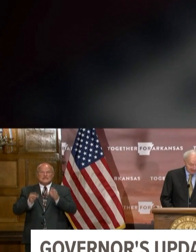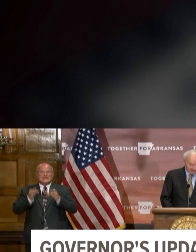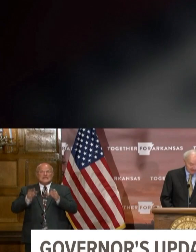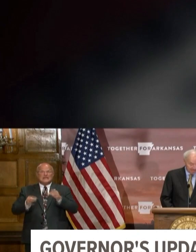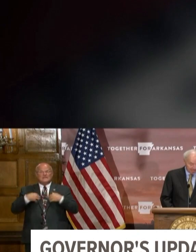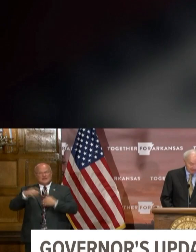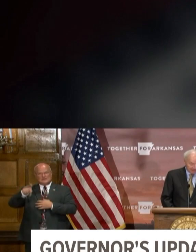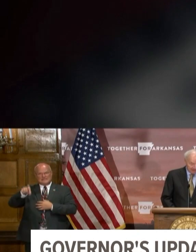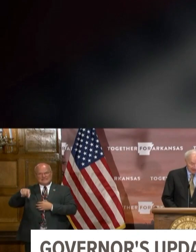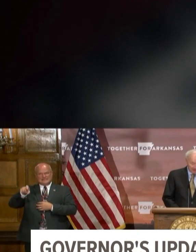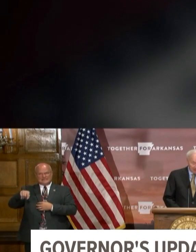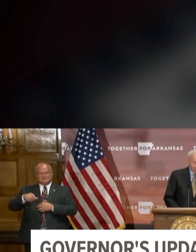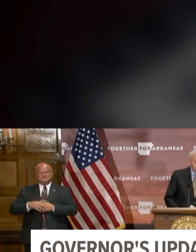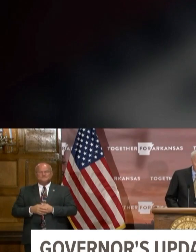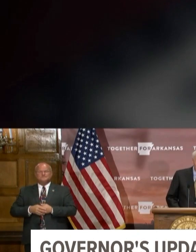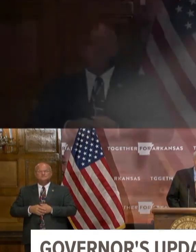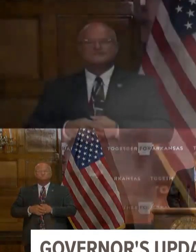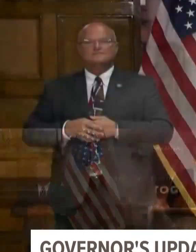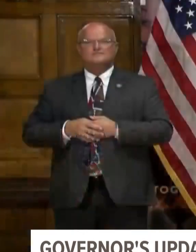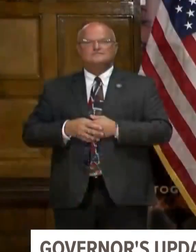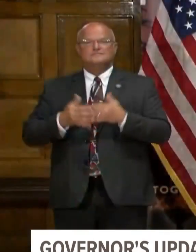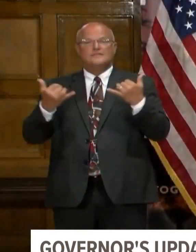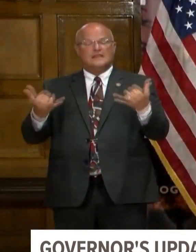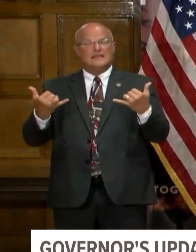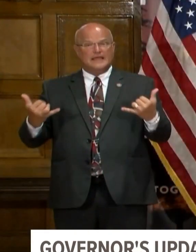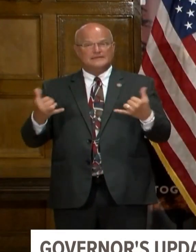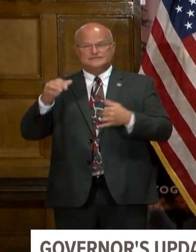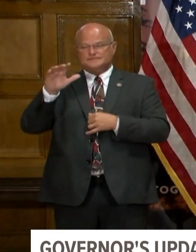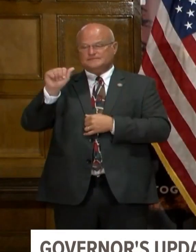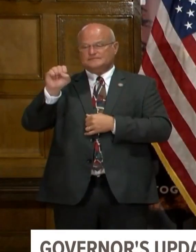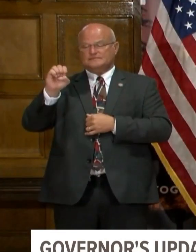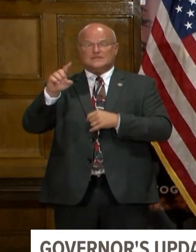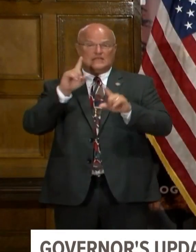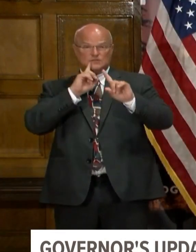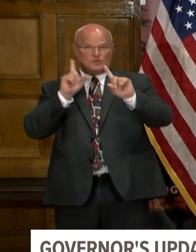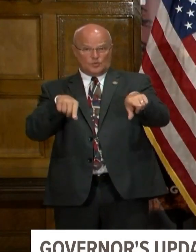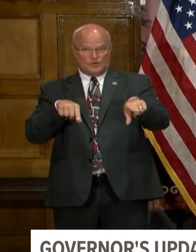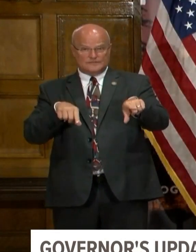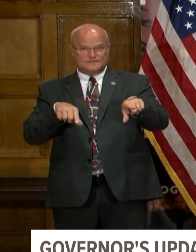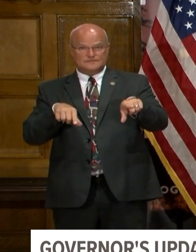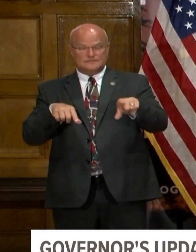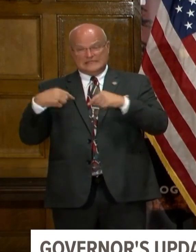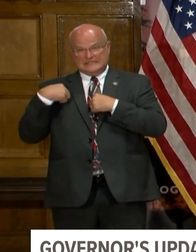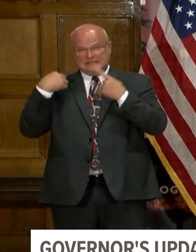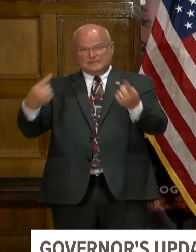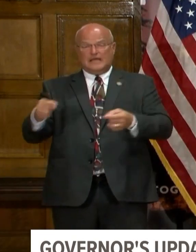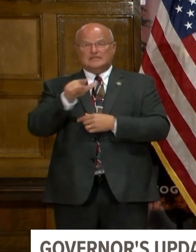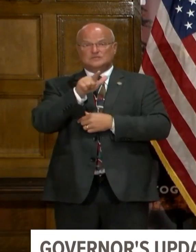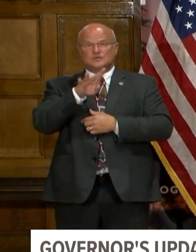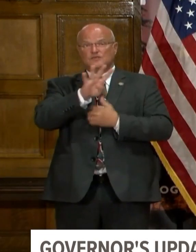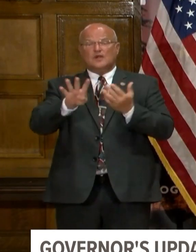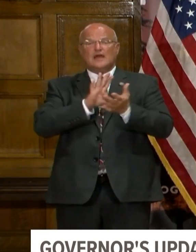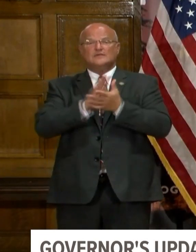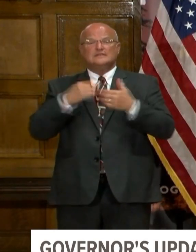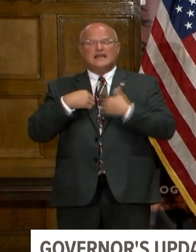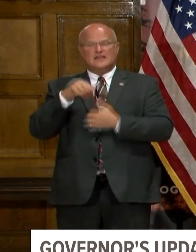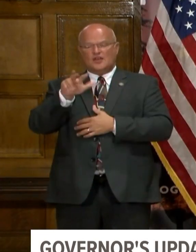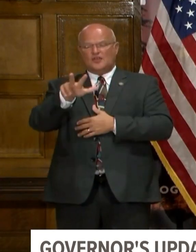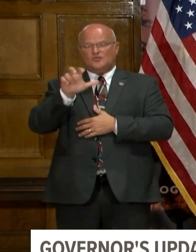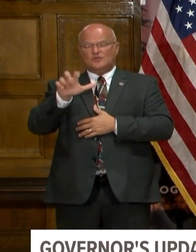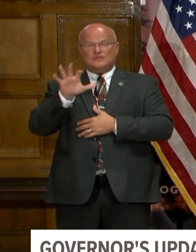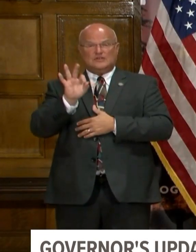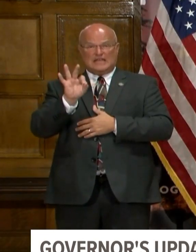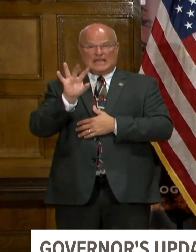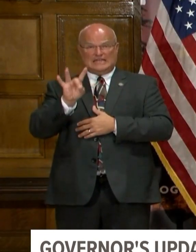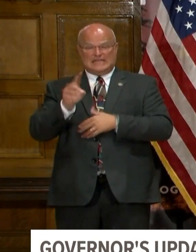is a need. Now let's go to the case report. Over the last 24 hours, we've had